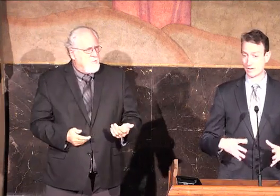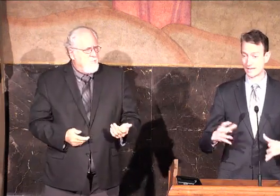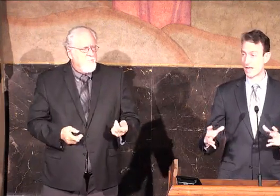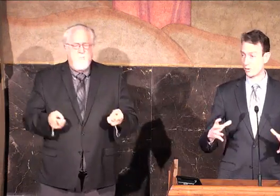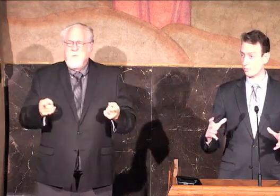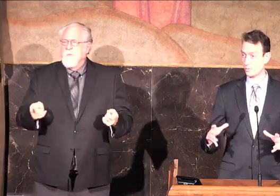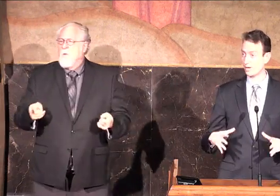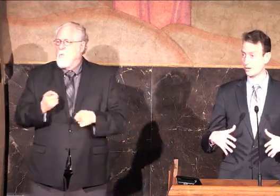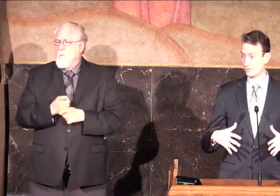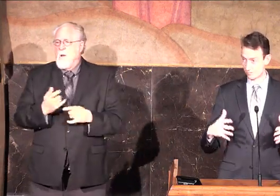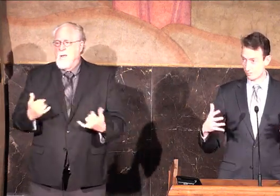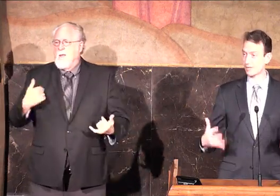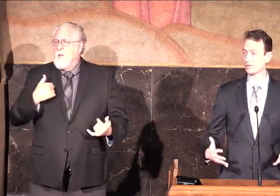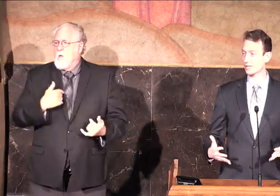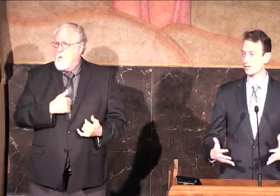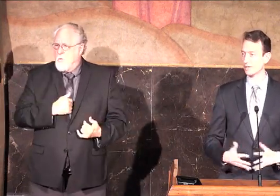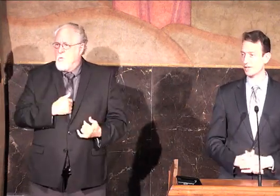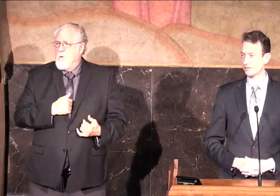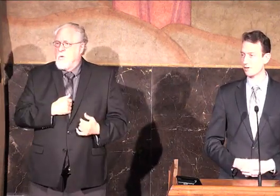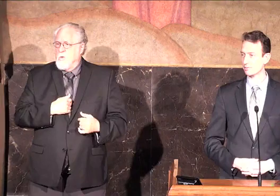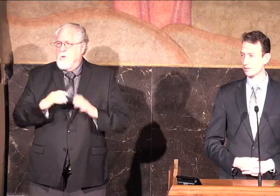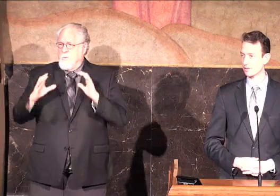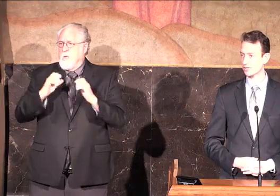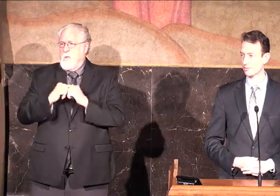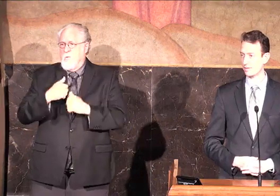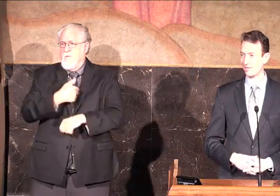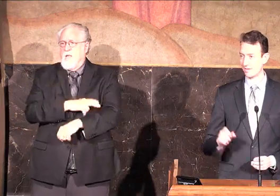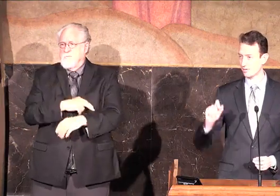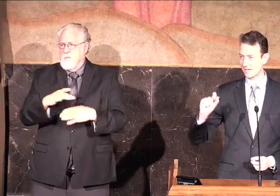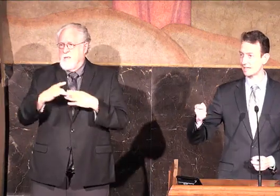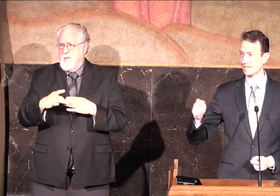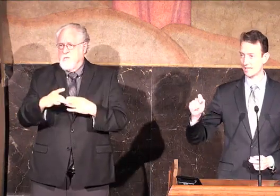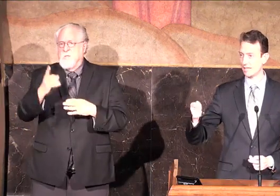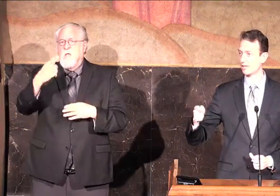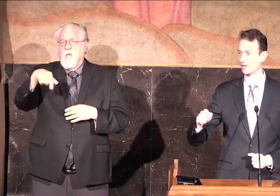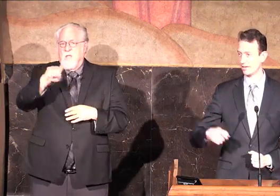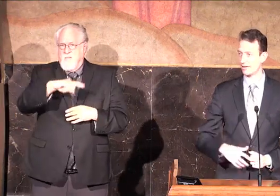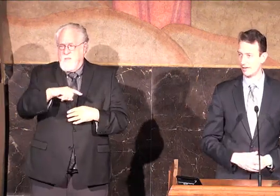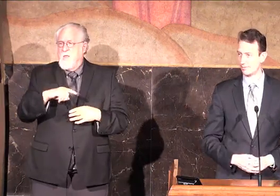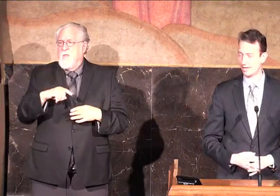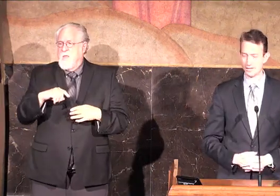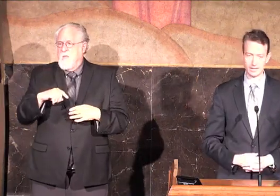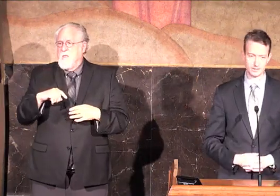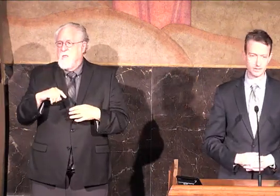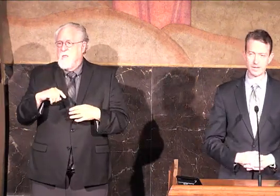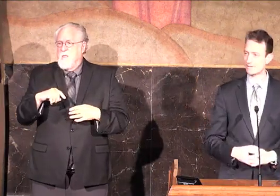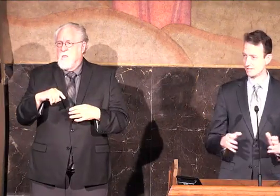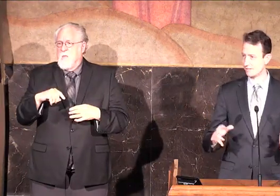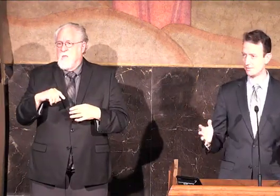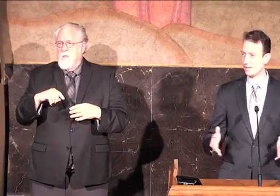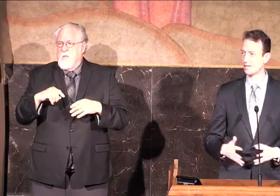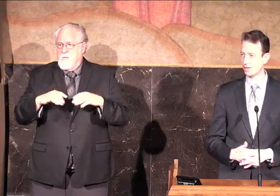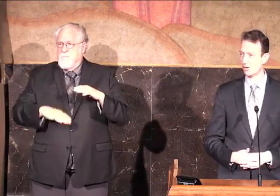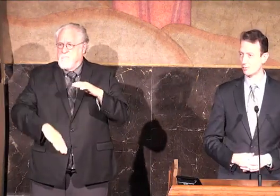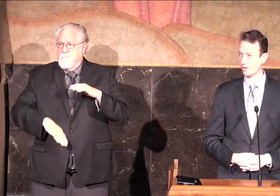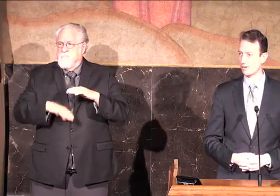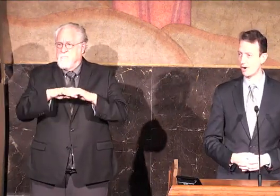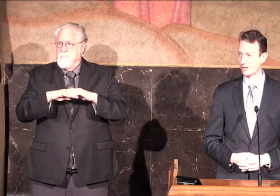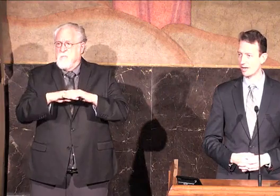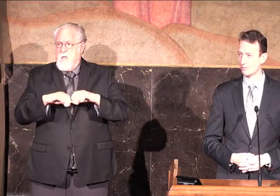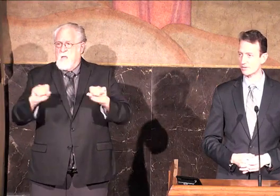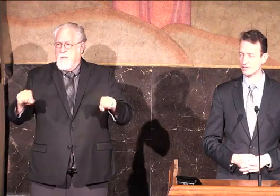say right now we are regularly in communication with hospital leadership, and they are dialing in capacity depending on